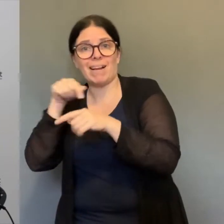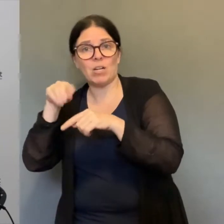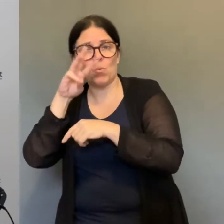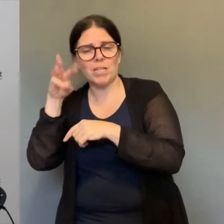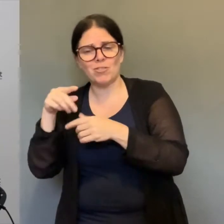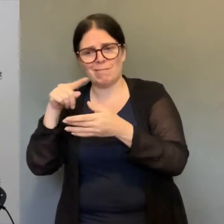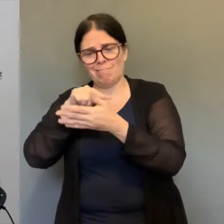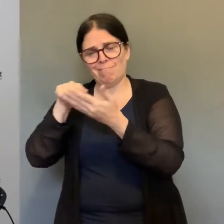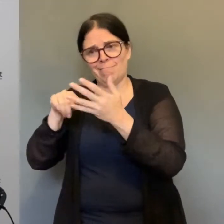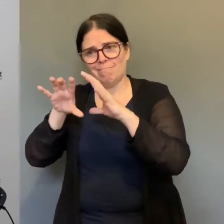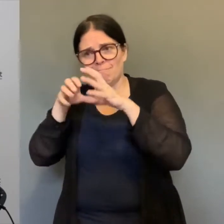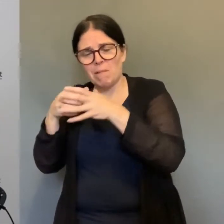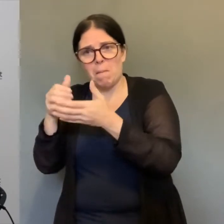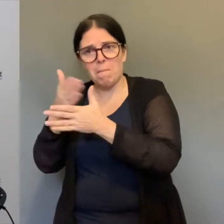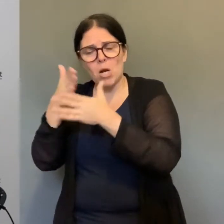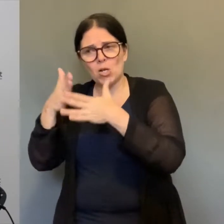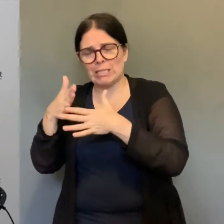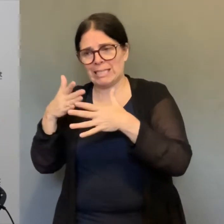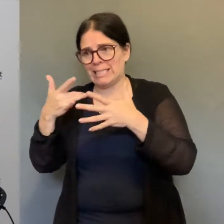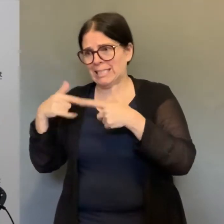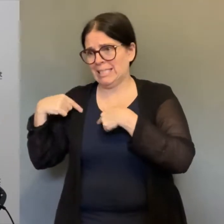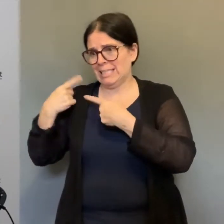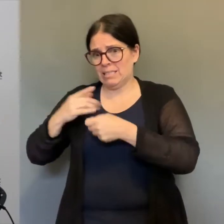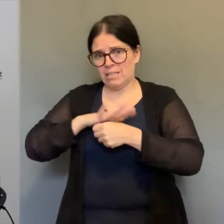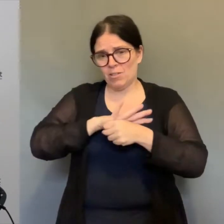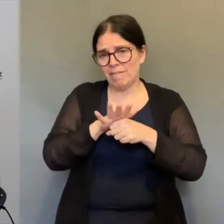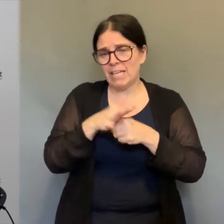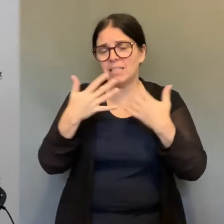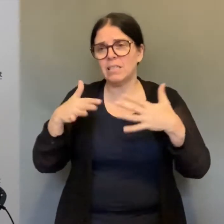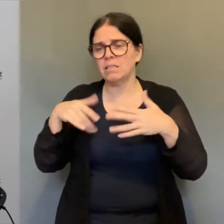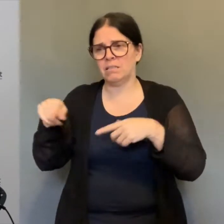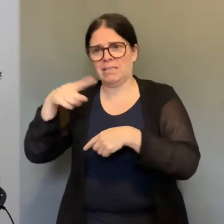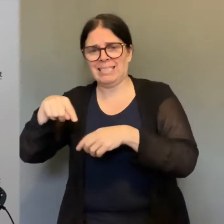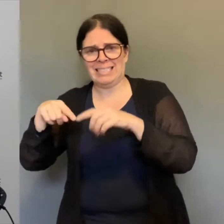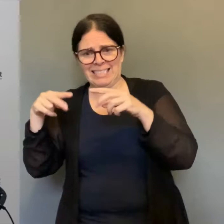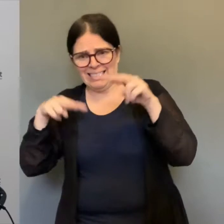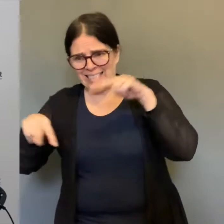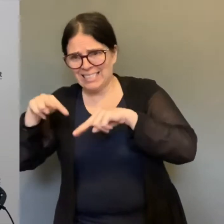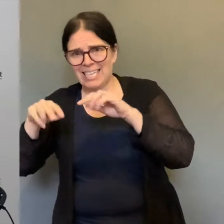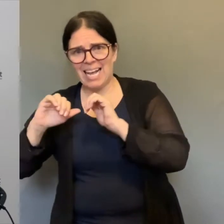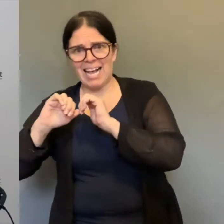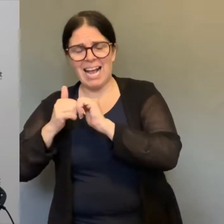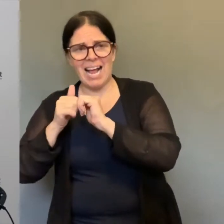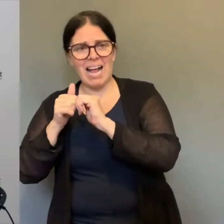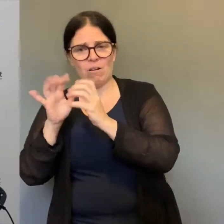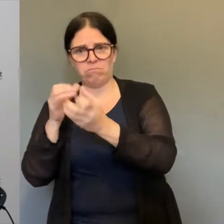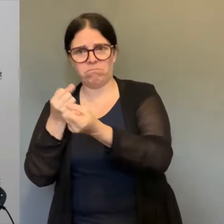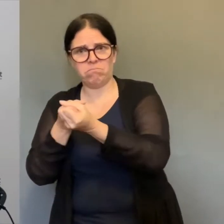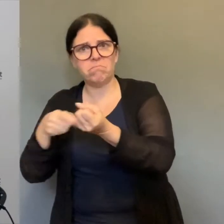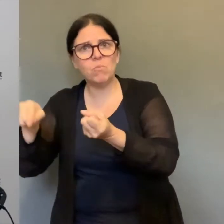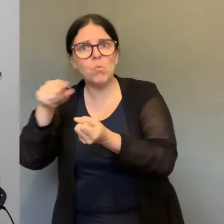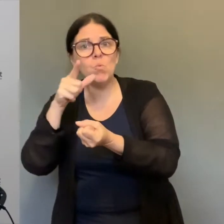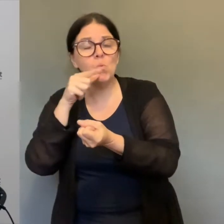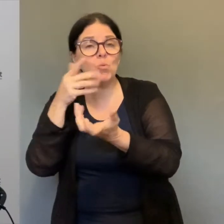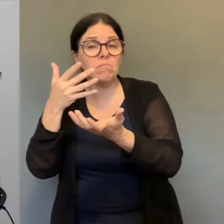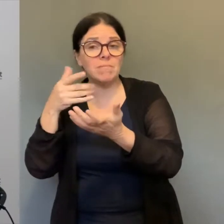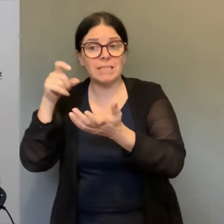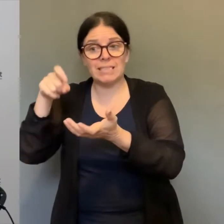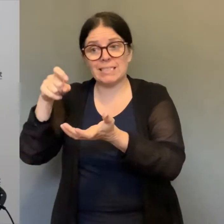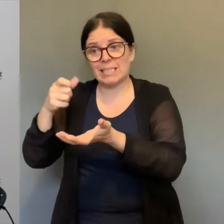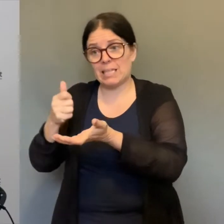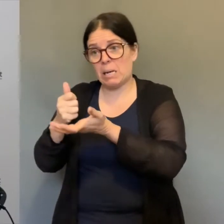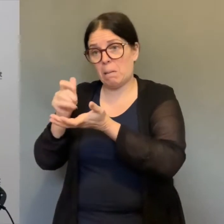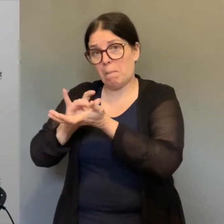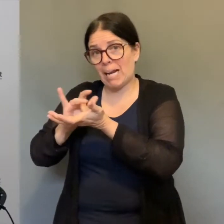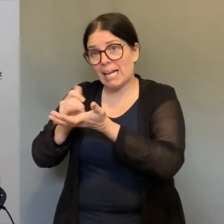these organizations have helped to avoid additional overdose-related harm over the course of this pandemic. During the